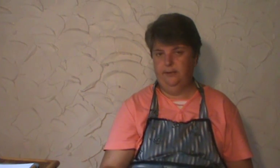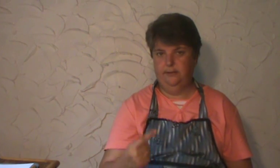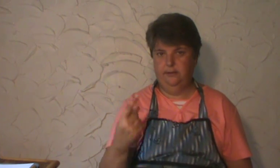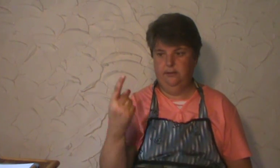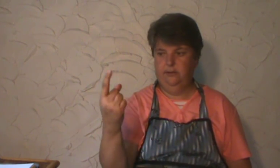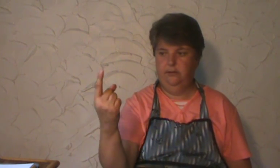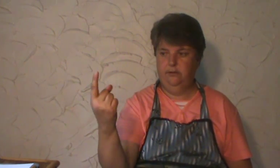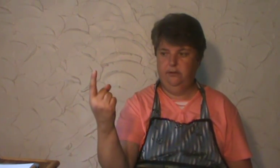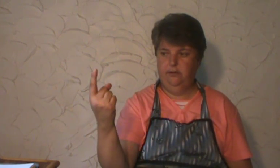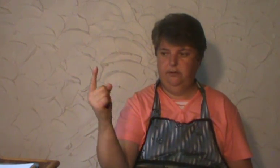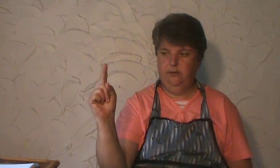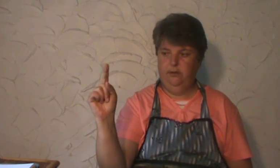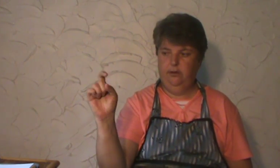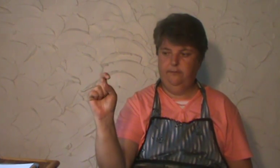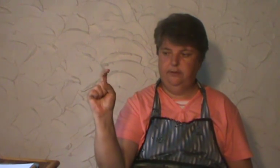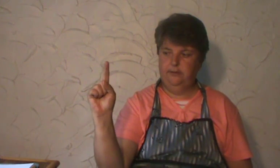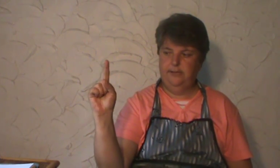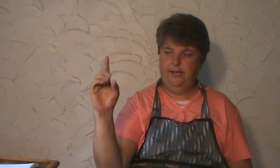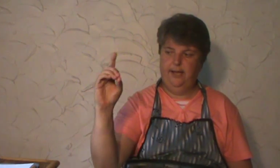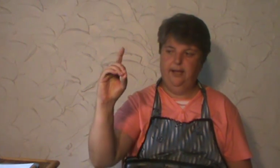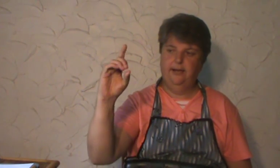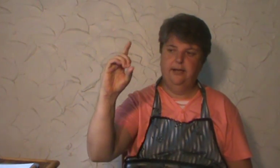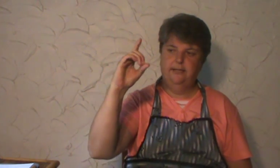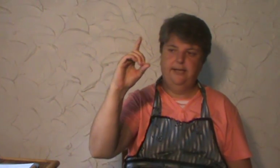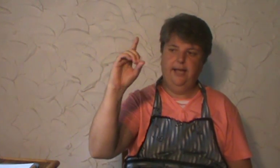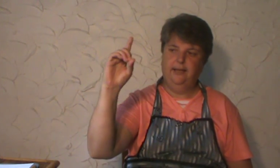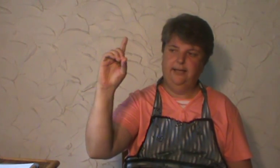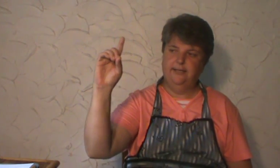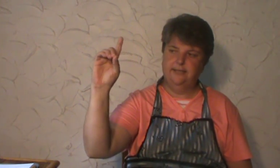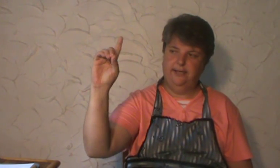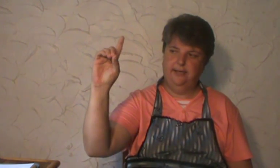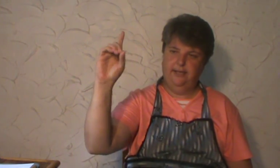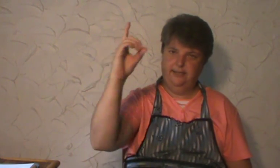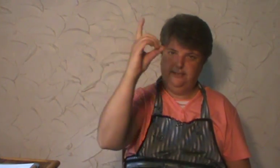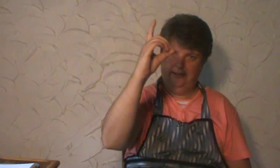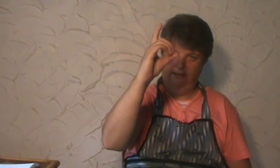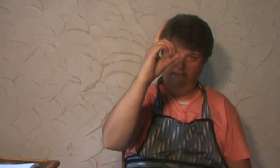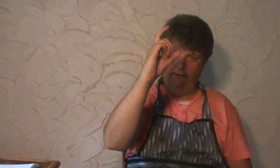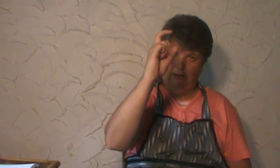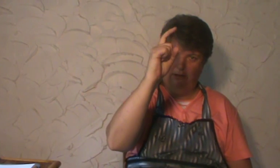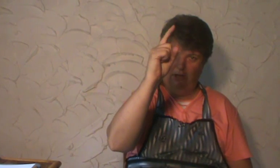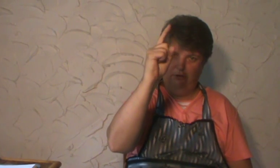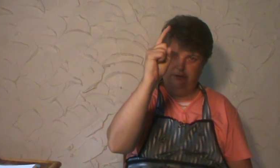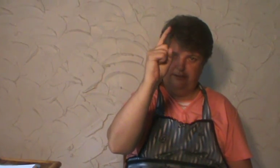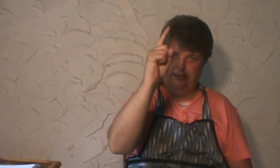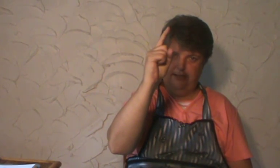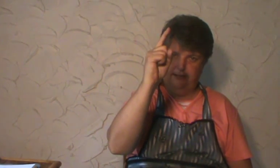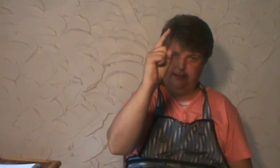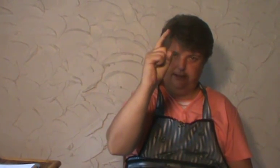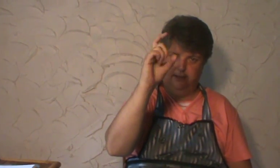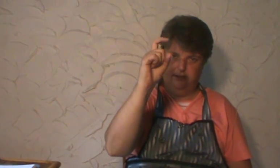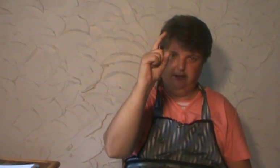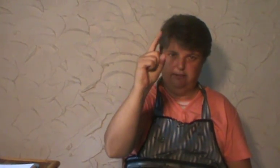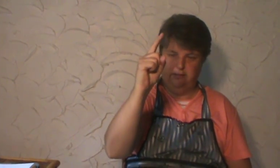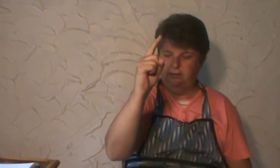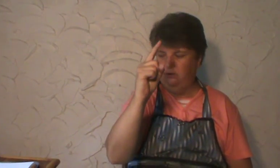Always. You have a D hand. D hand is like this, but a closed D is like this. So this is a closed